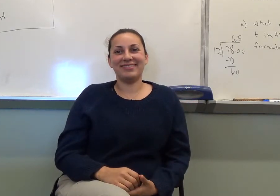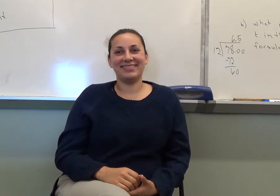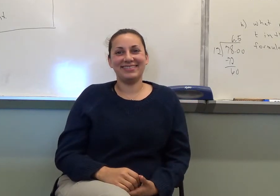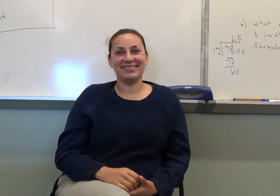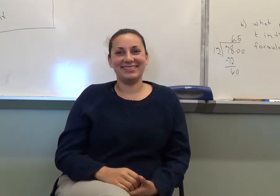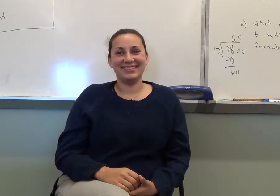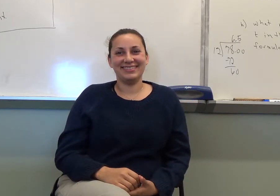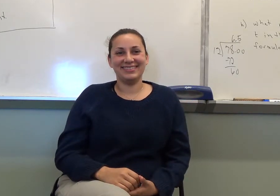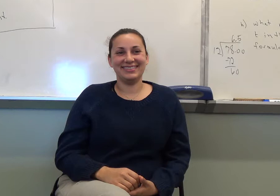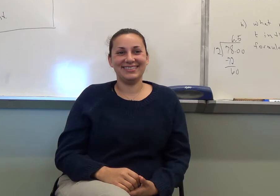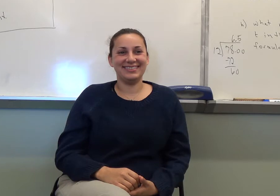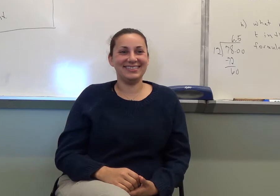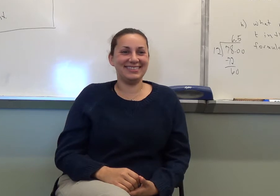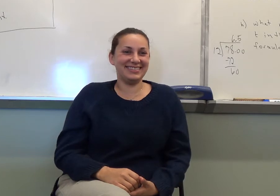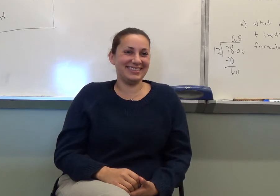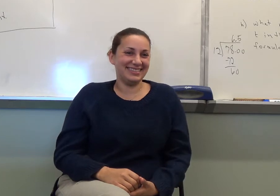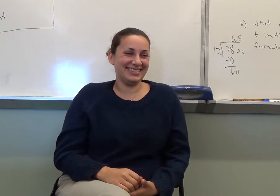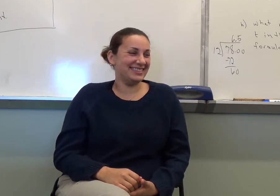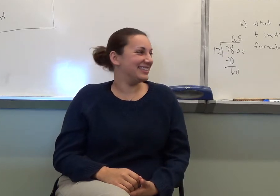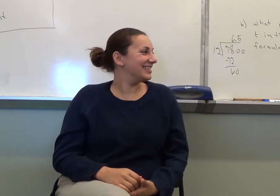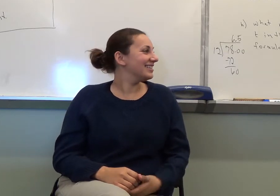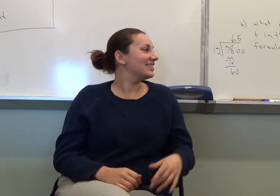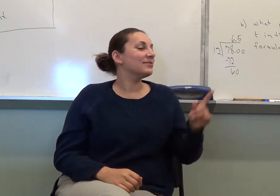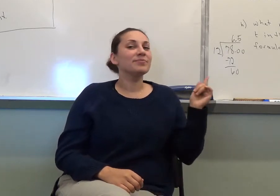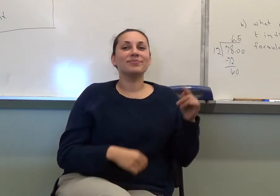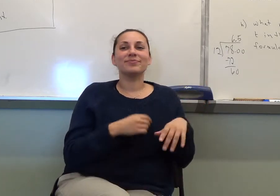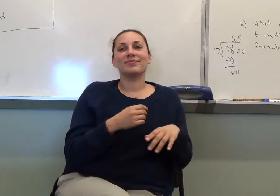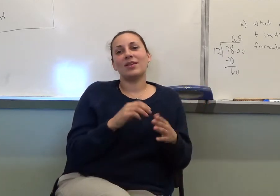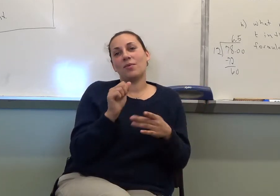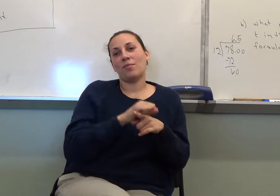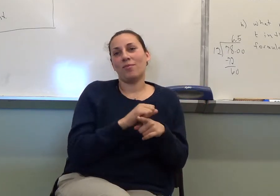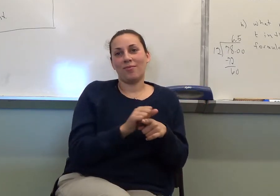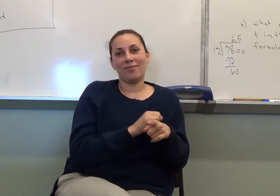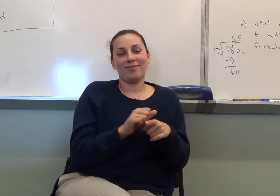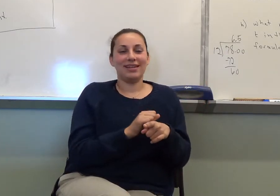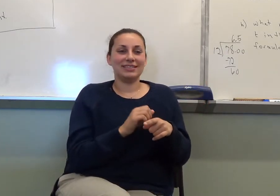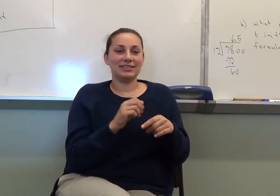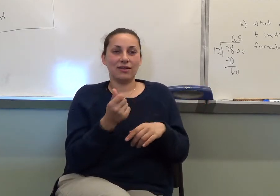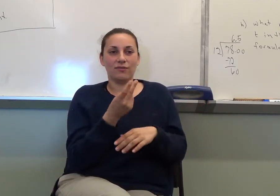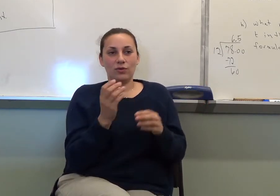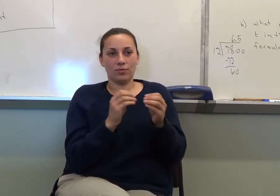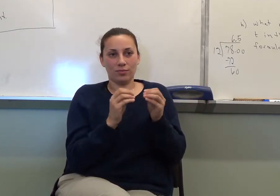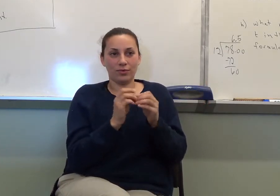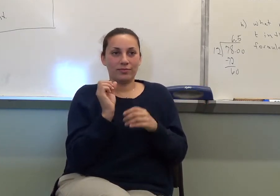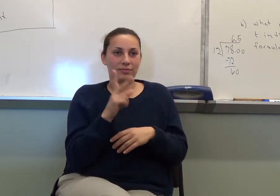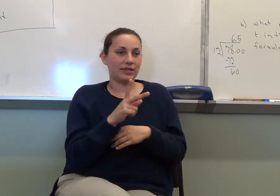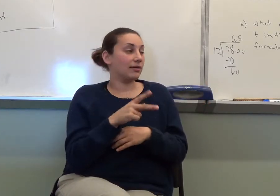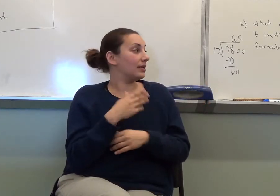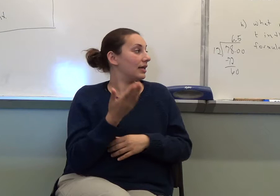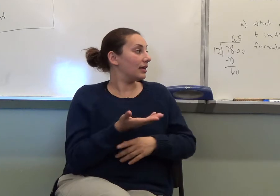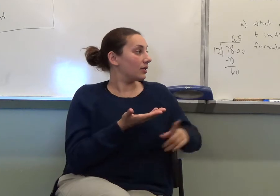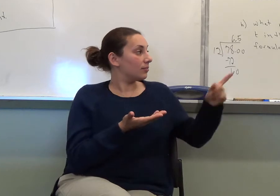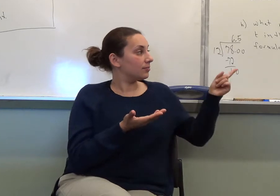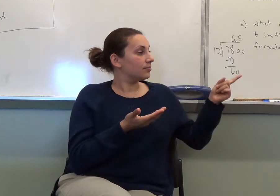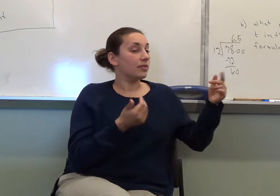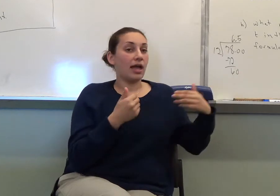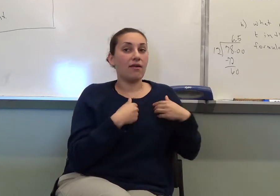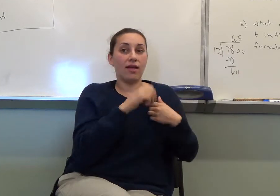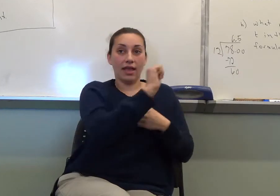get it out, and we'll run through these numbers and see what we get. So here we've got the A is equal